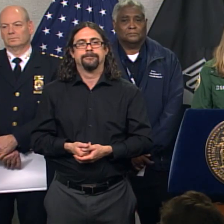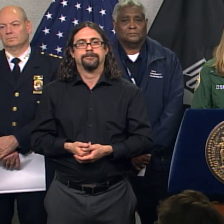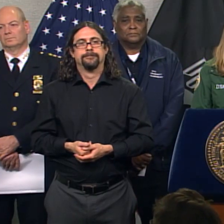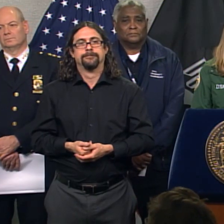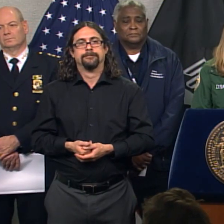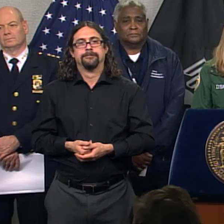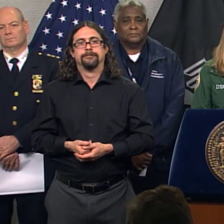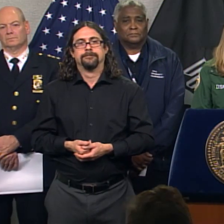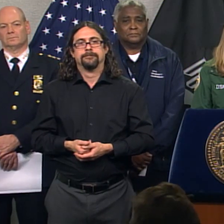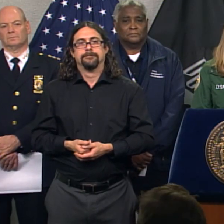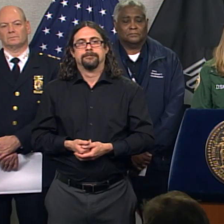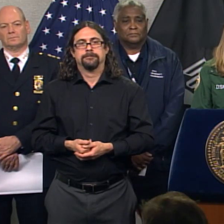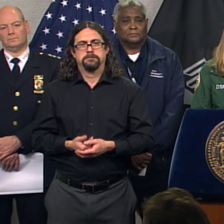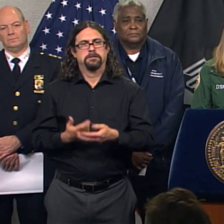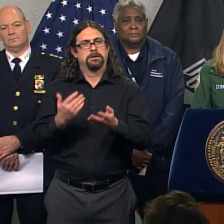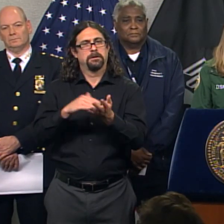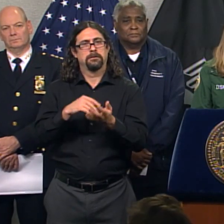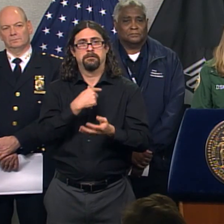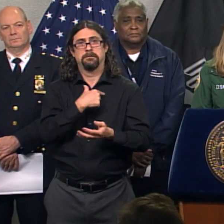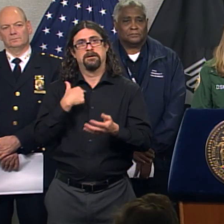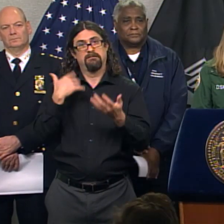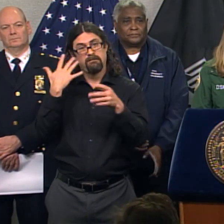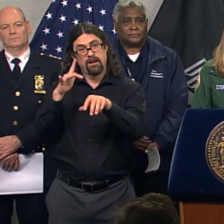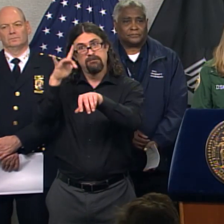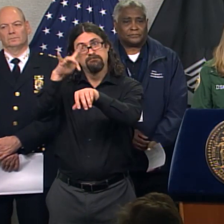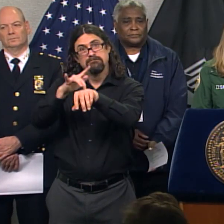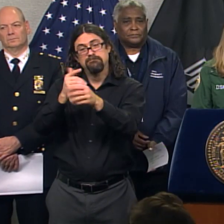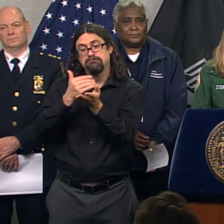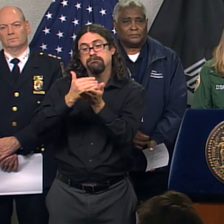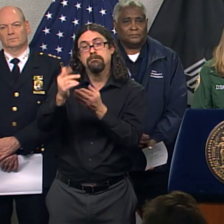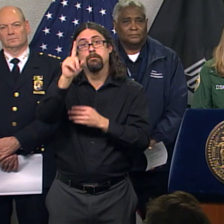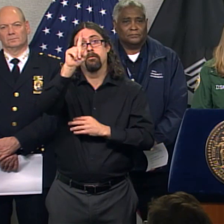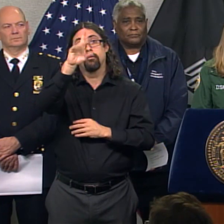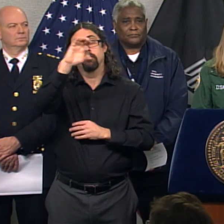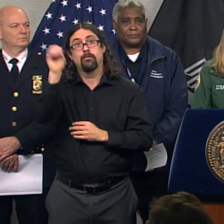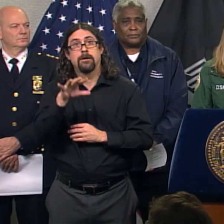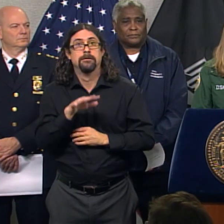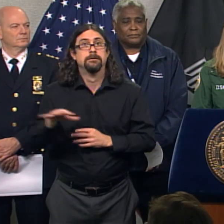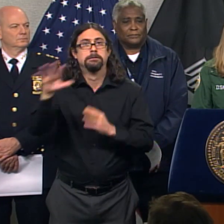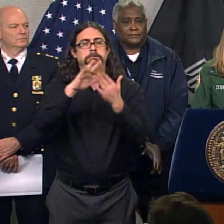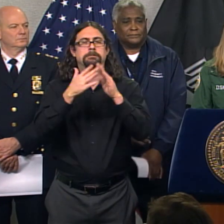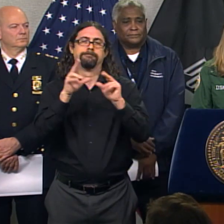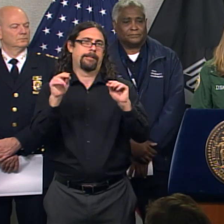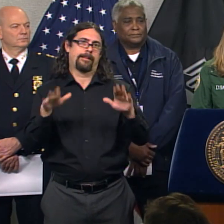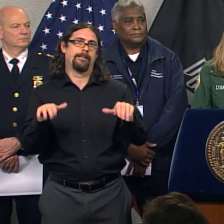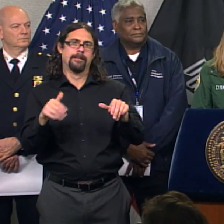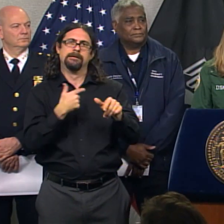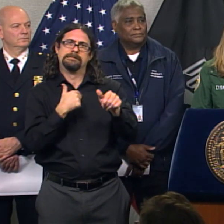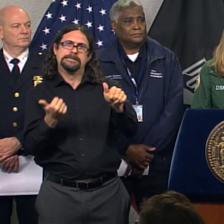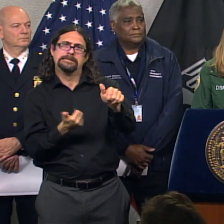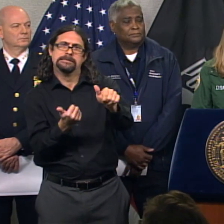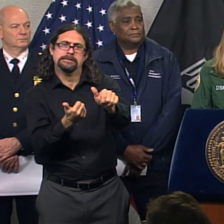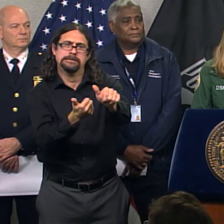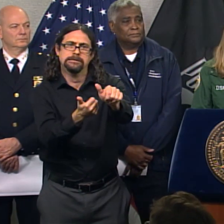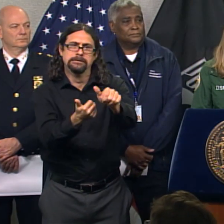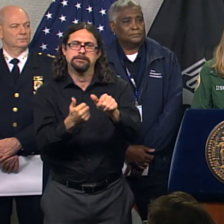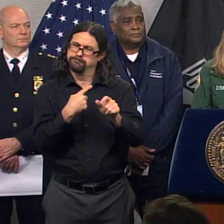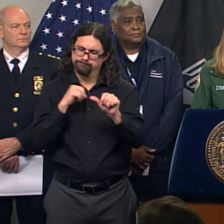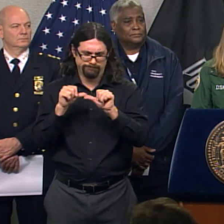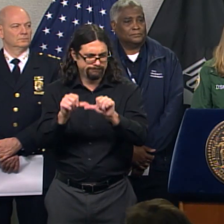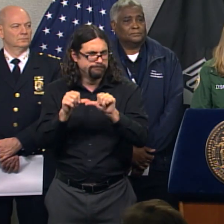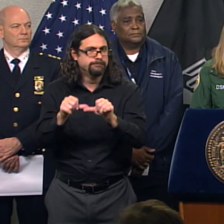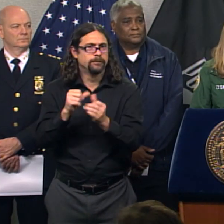said, but we are continuing to plow, and we are going to continue to go back over and over again, because even if we got there 3 hours